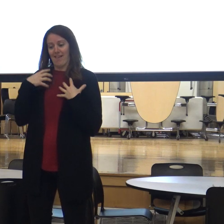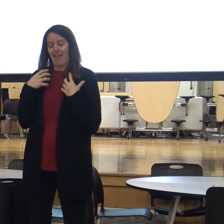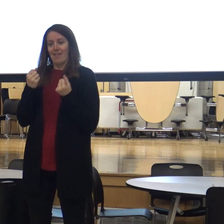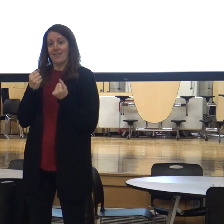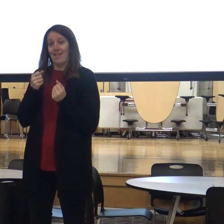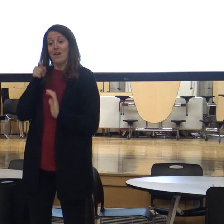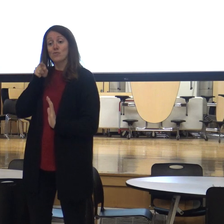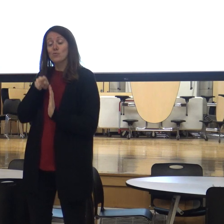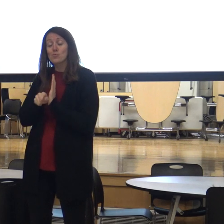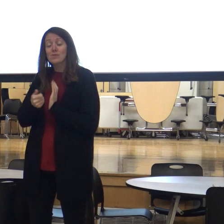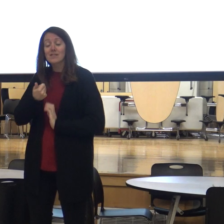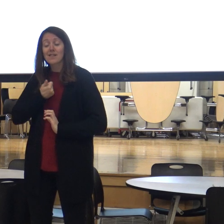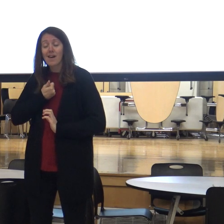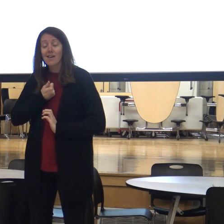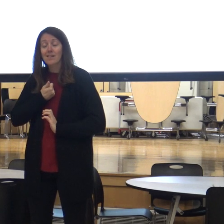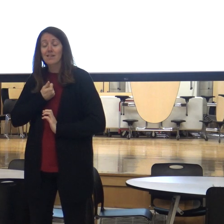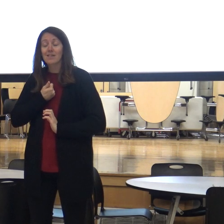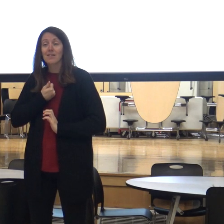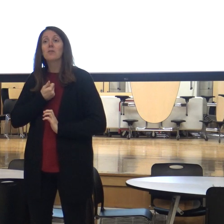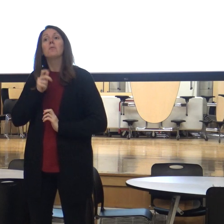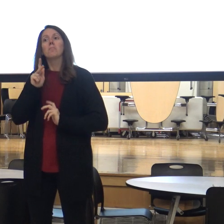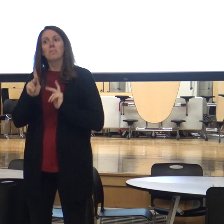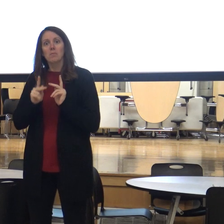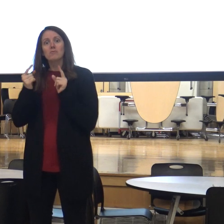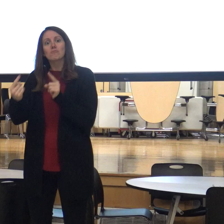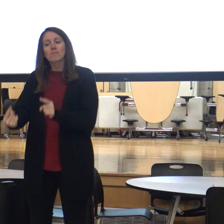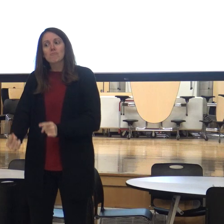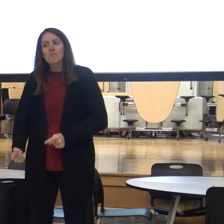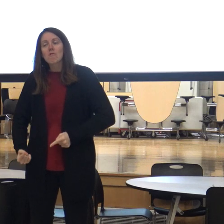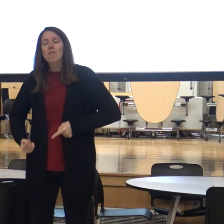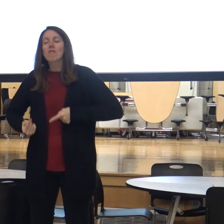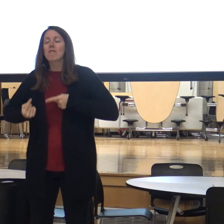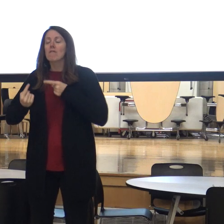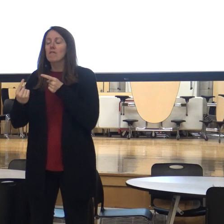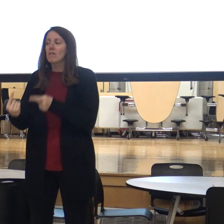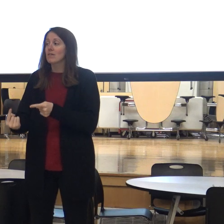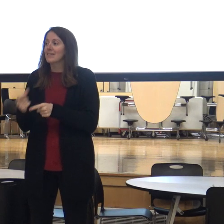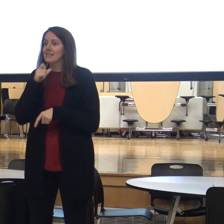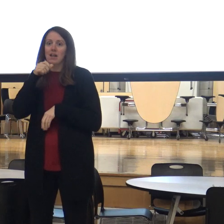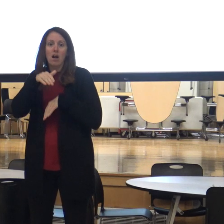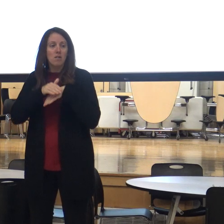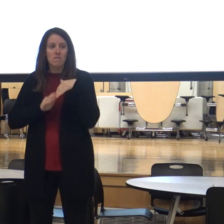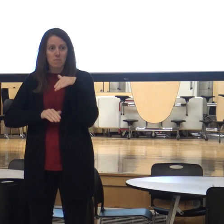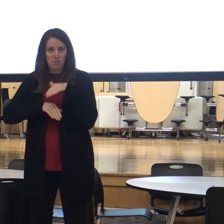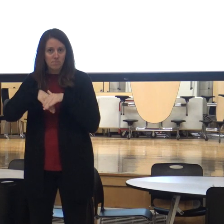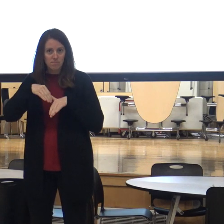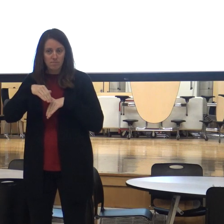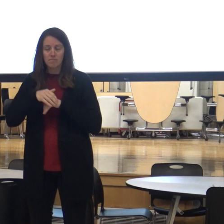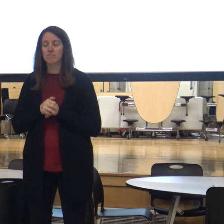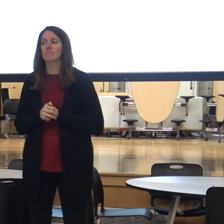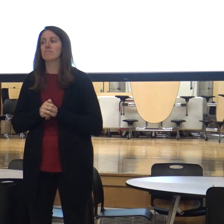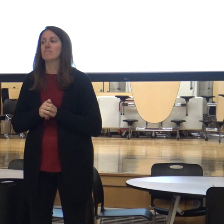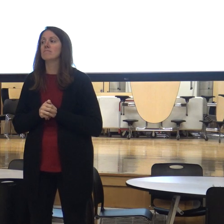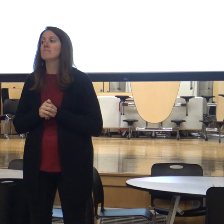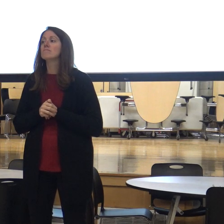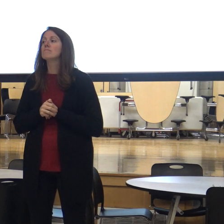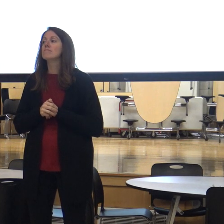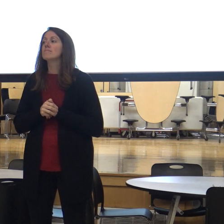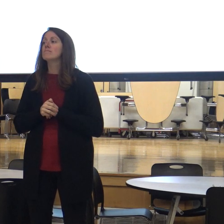suicide and those type of things, people have a really hard time because it's uncomfortable.